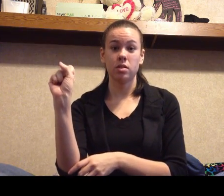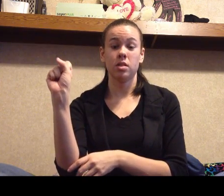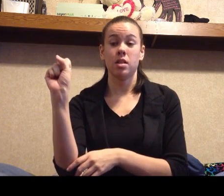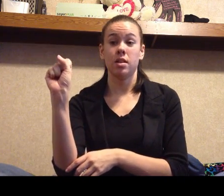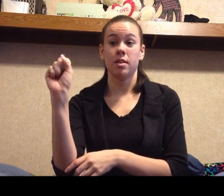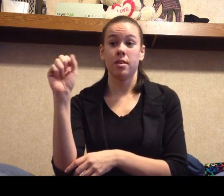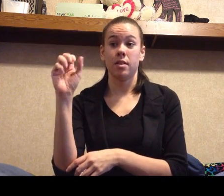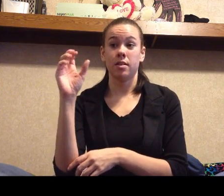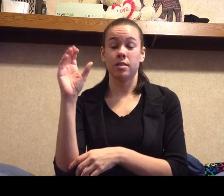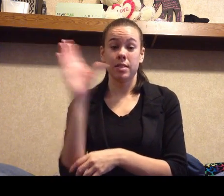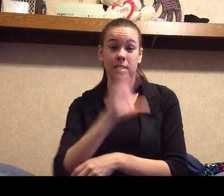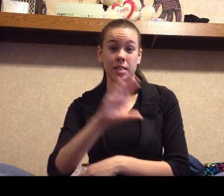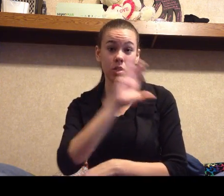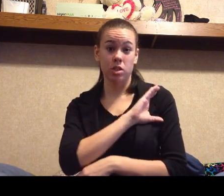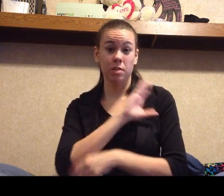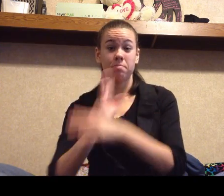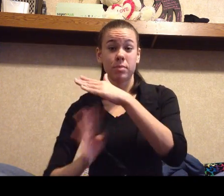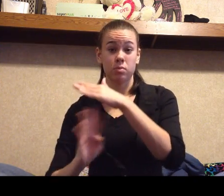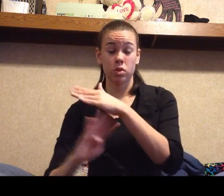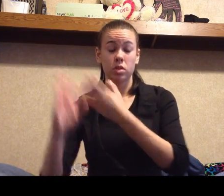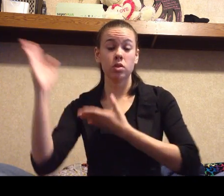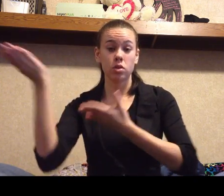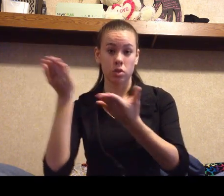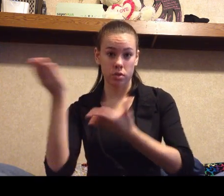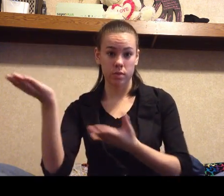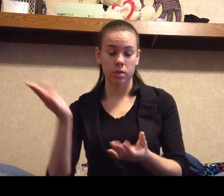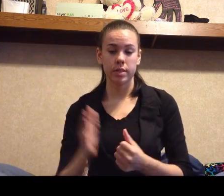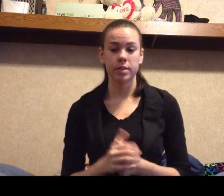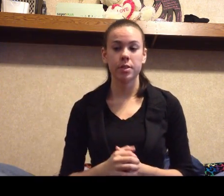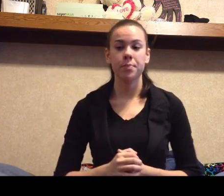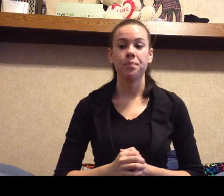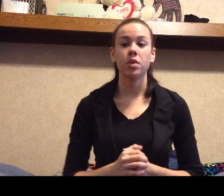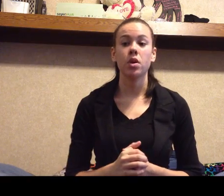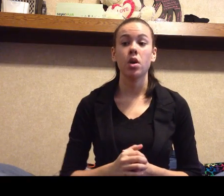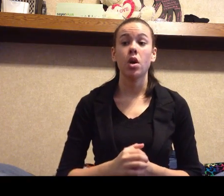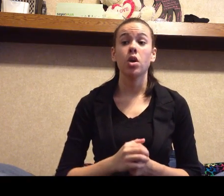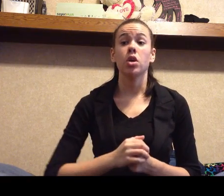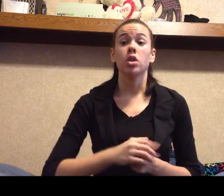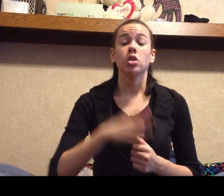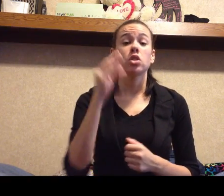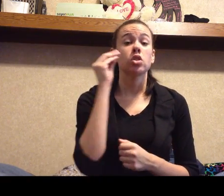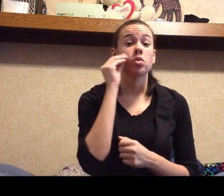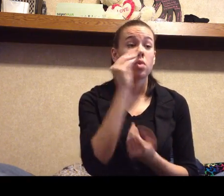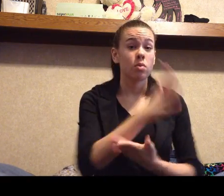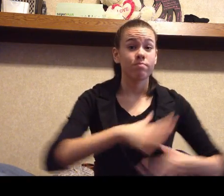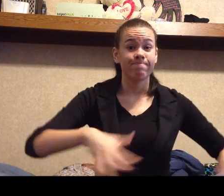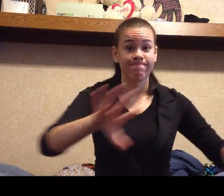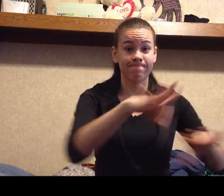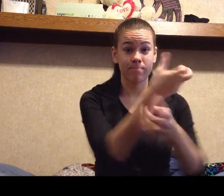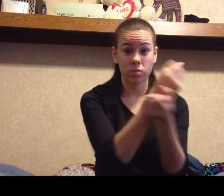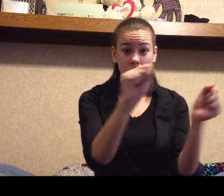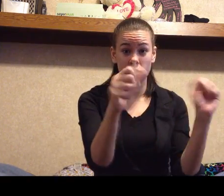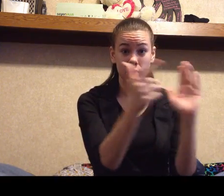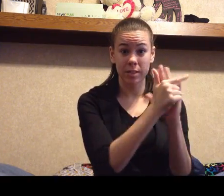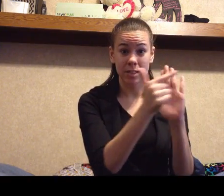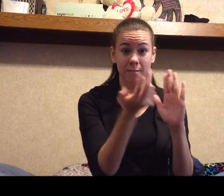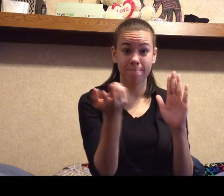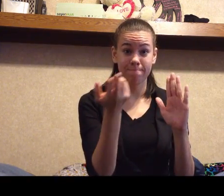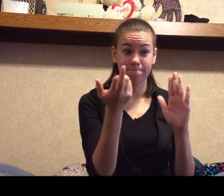USCIS. So once the Homeland Security Act of 2002 was signed into law, the INS ceased to exist